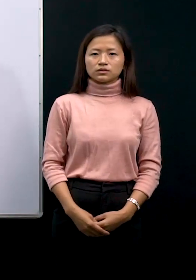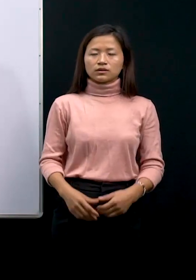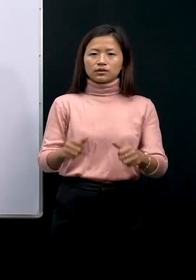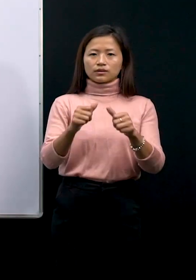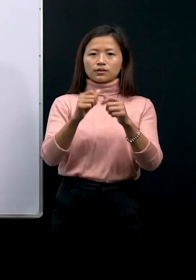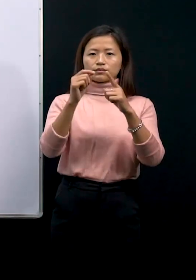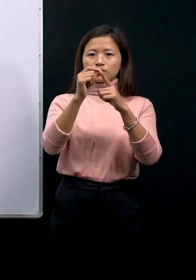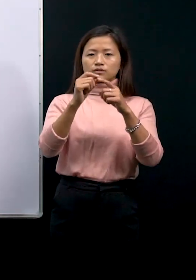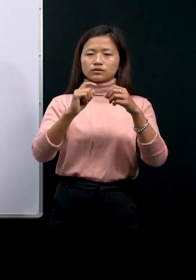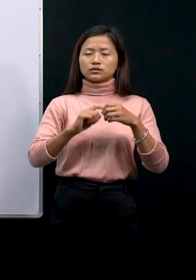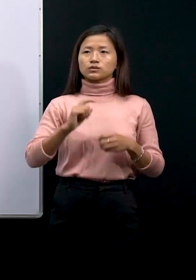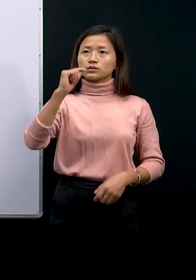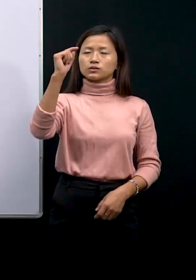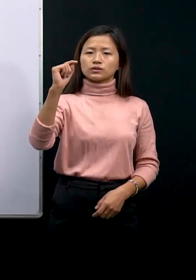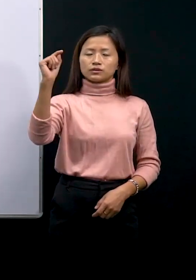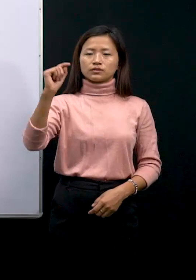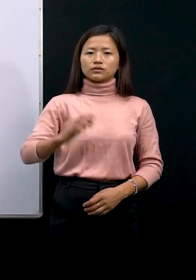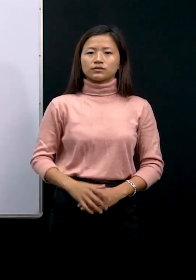AP square, or we can write